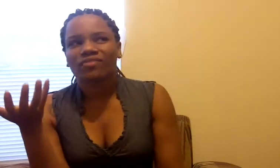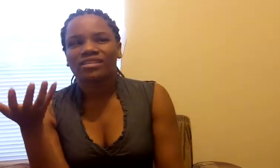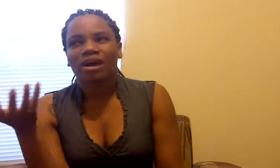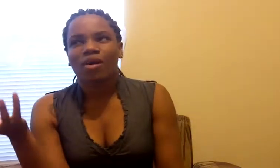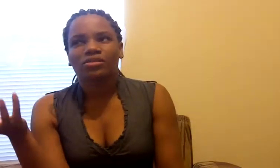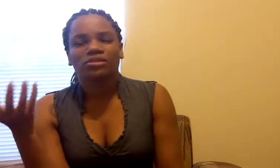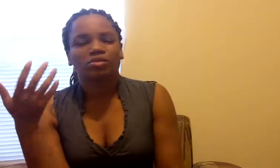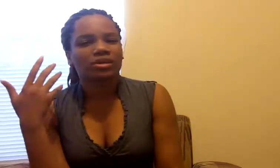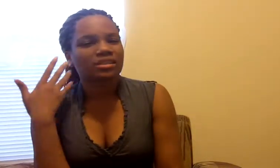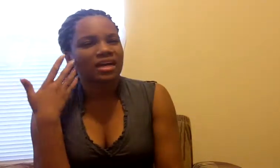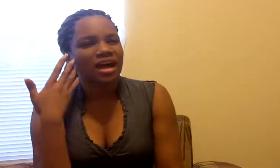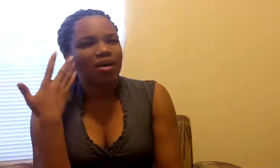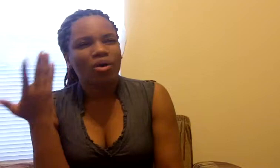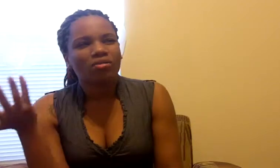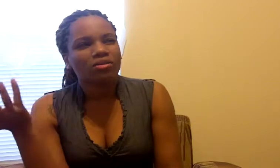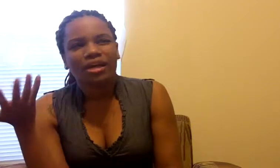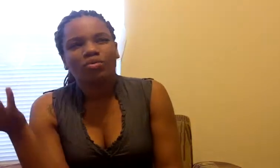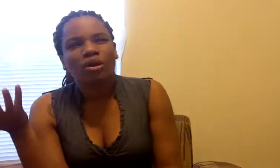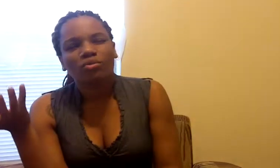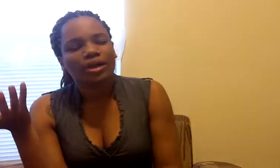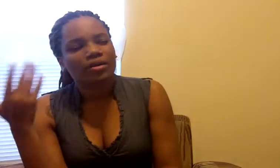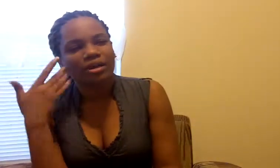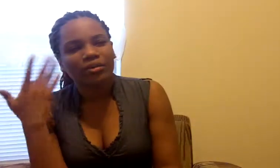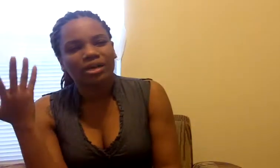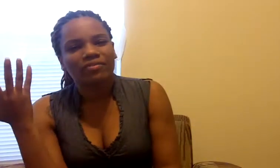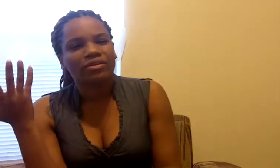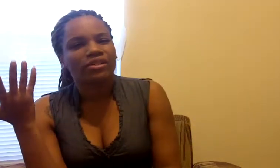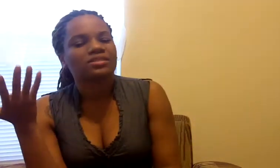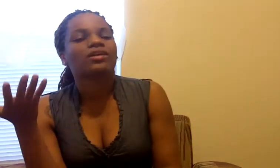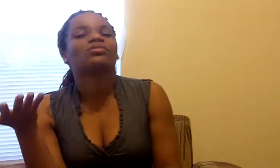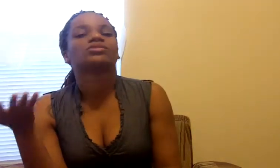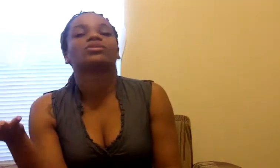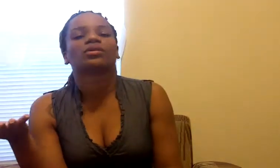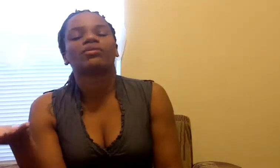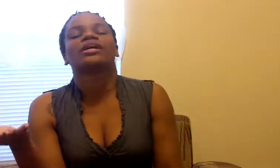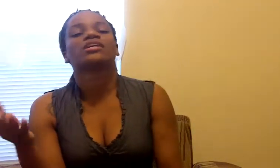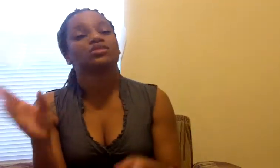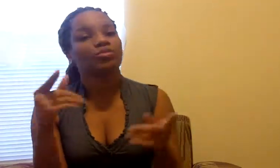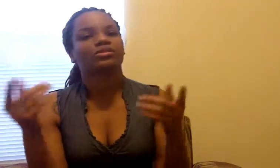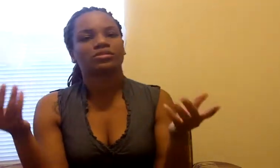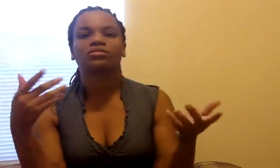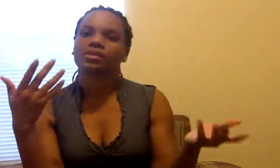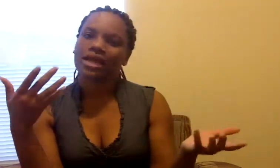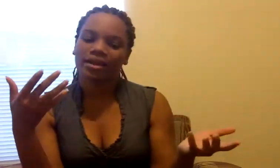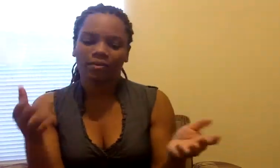I say I walk to the store, it's like, I walk. Okay, you walked where? Okay, whatever. And it's like, oh, the store. Okay, you walk to the store. Got it.